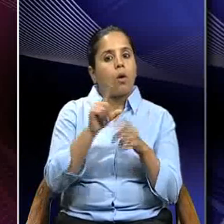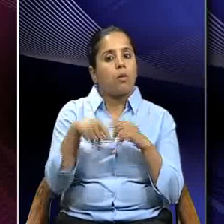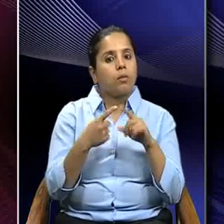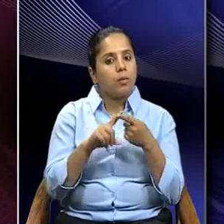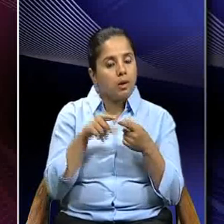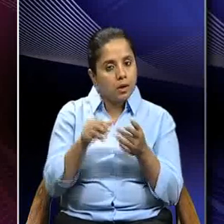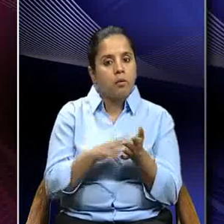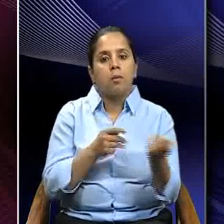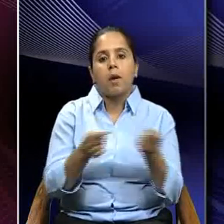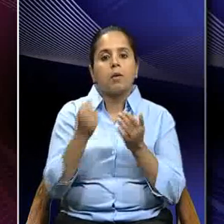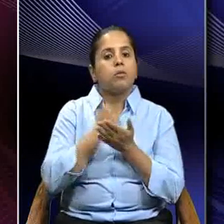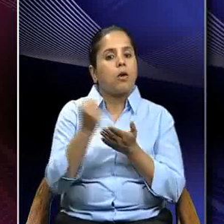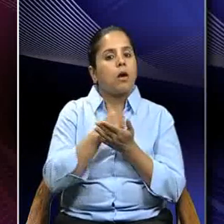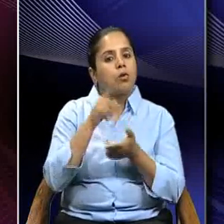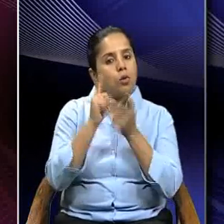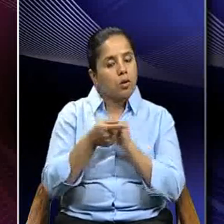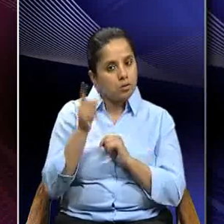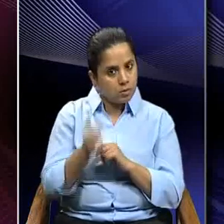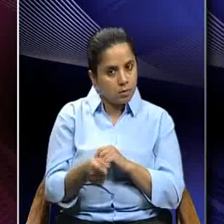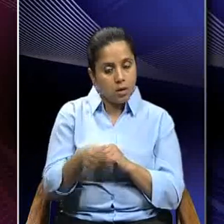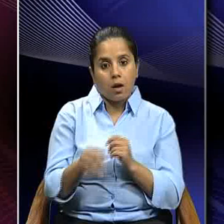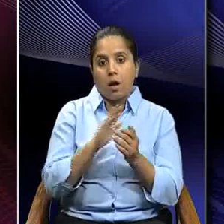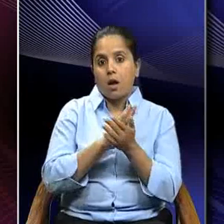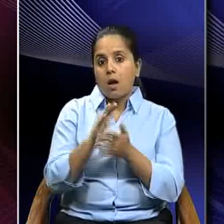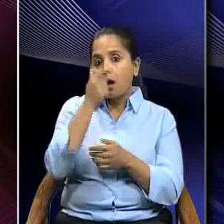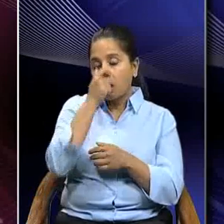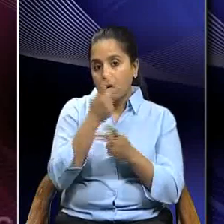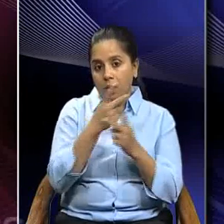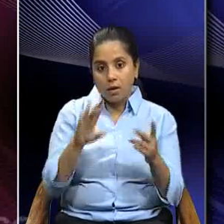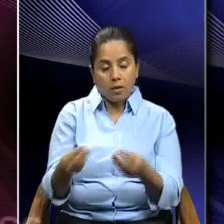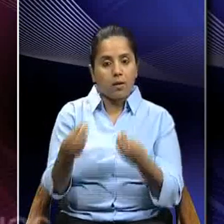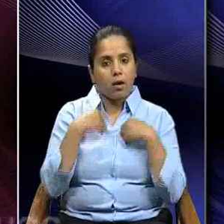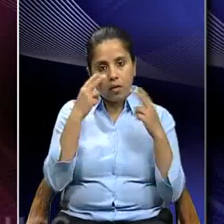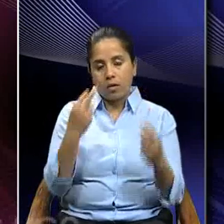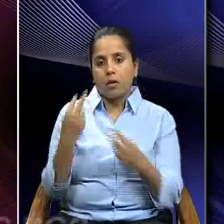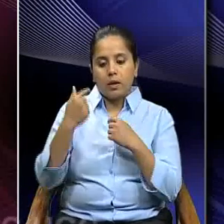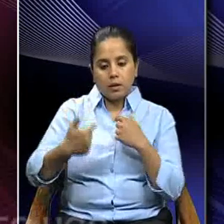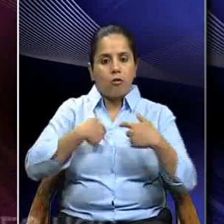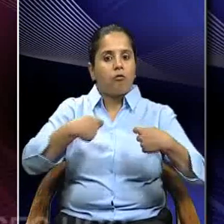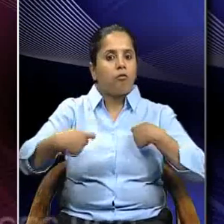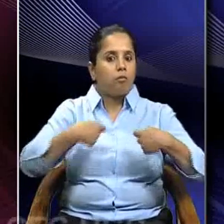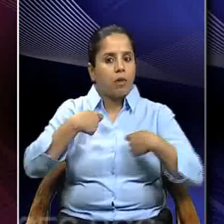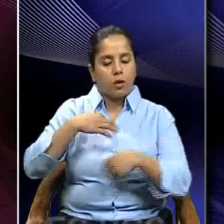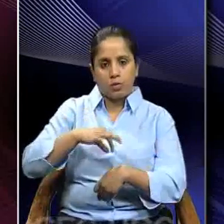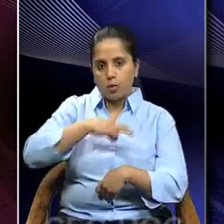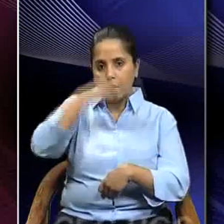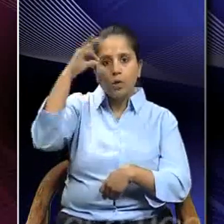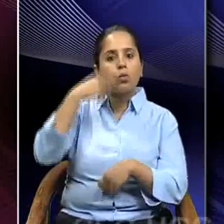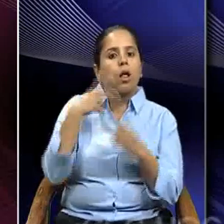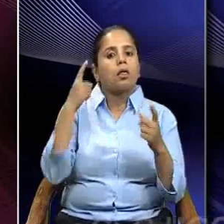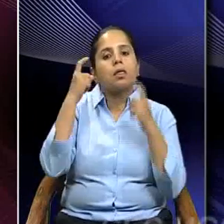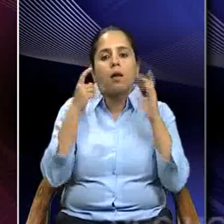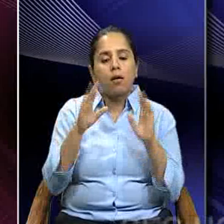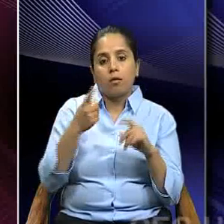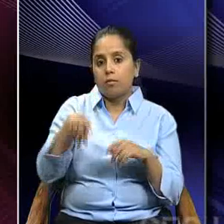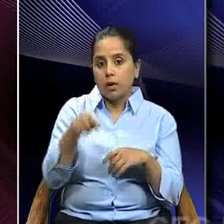logically. Whereas Haridwar is here giving a reflection of self-management and spiritual quest, that we have